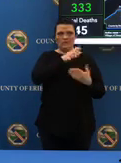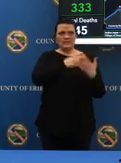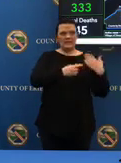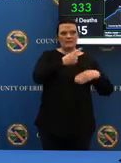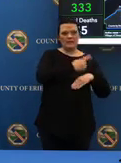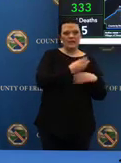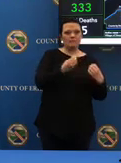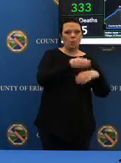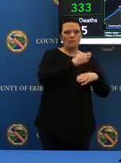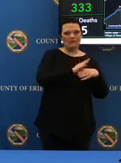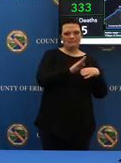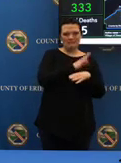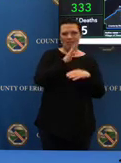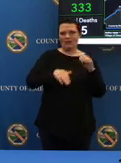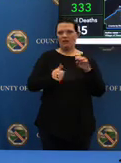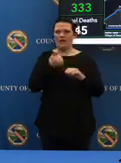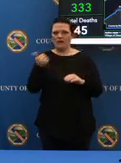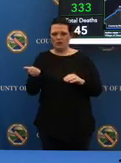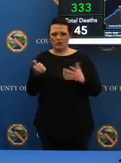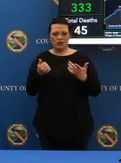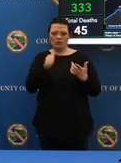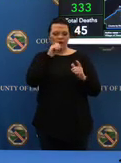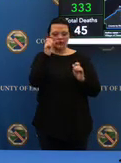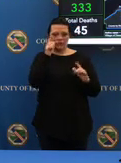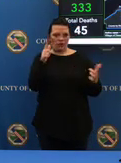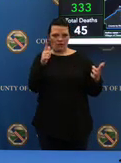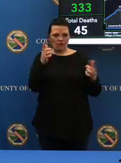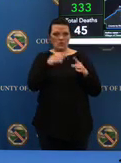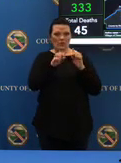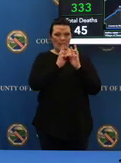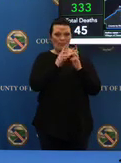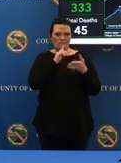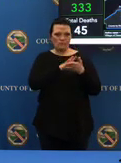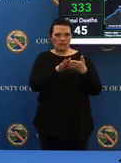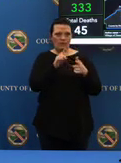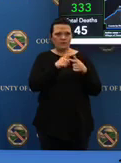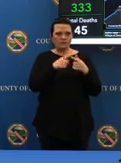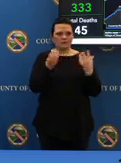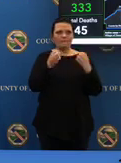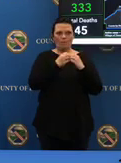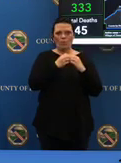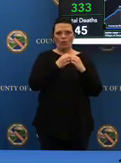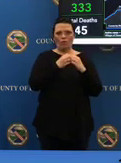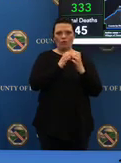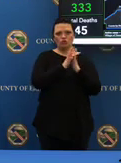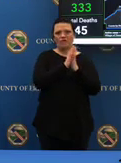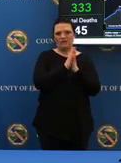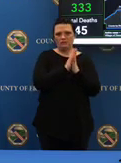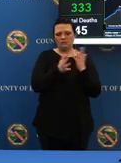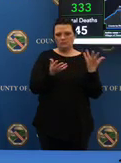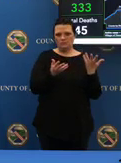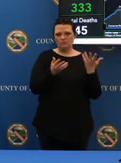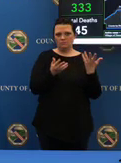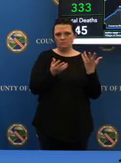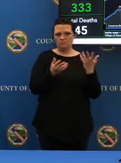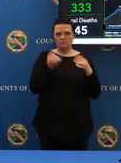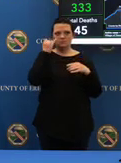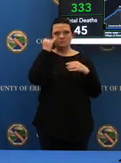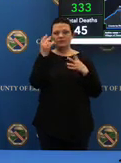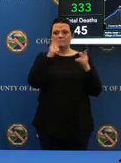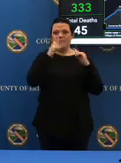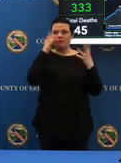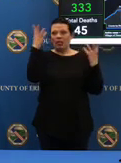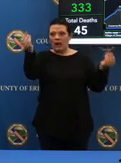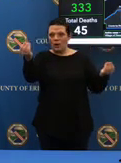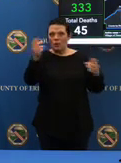that are much more busier than others, and not surprisingly, it's when the weather's nice. When the weather's nicer, more people are out, more people are going to parks,